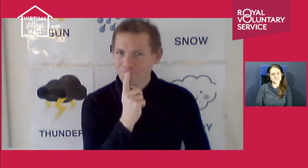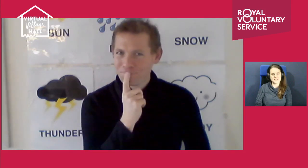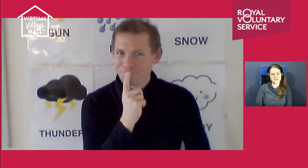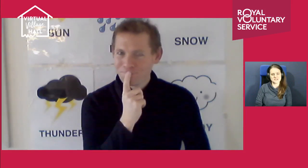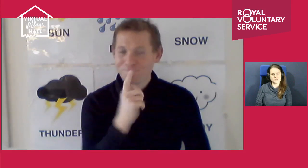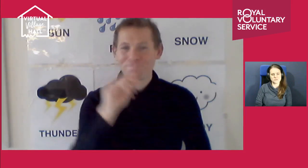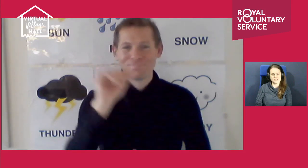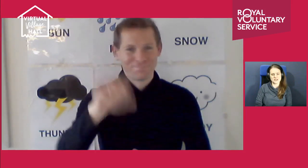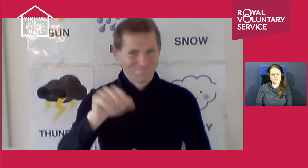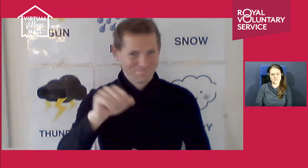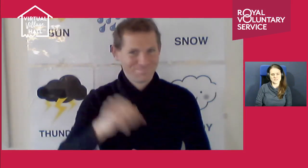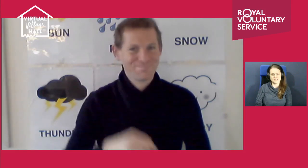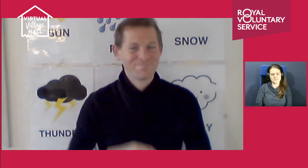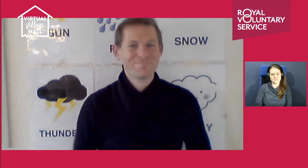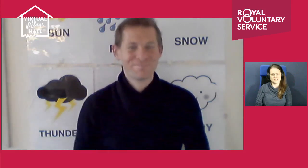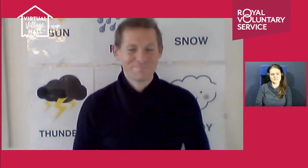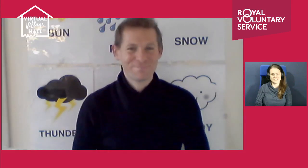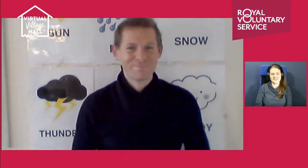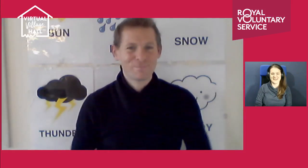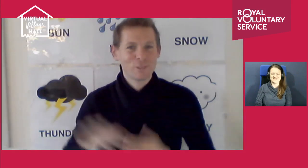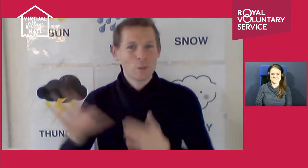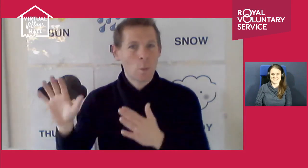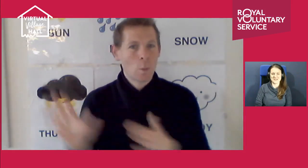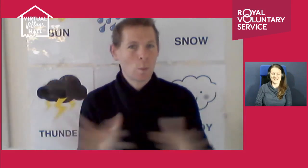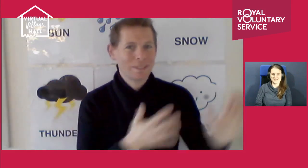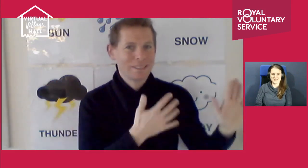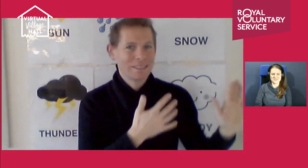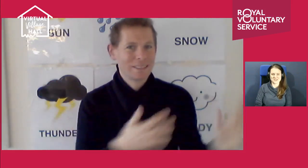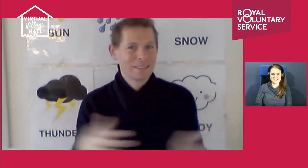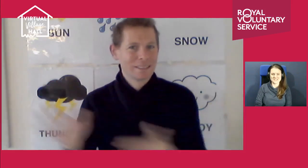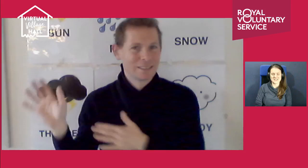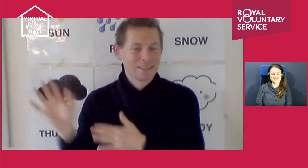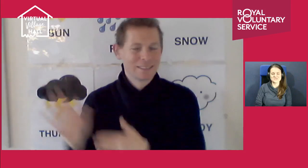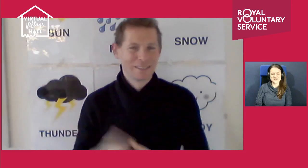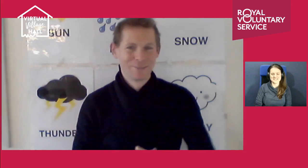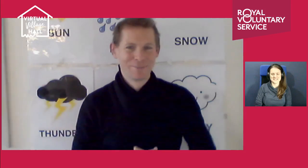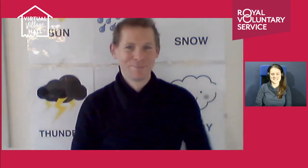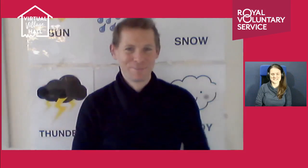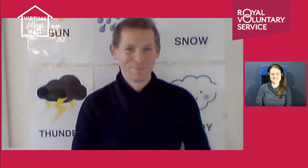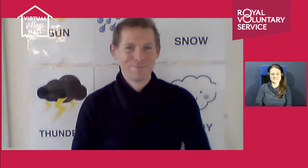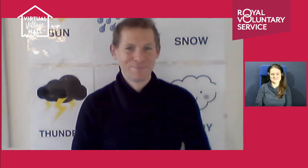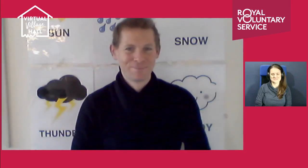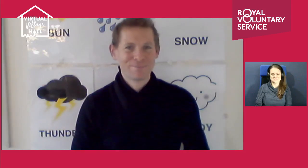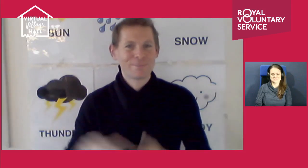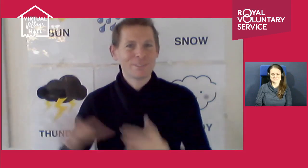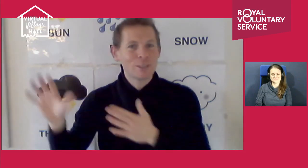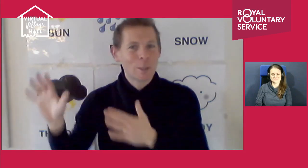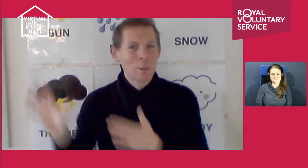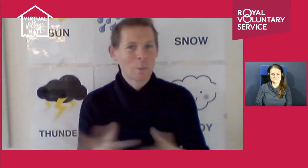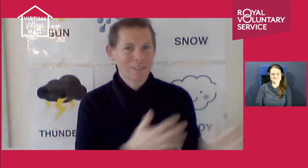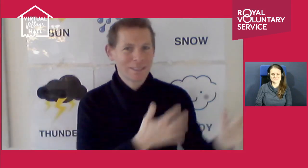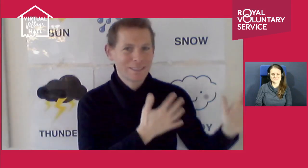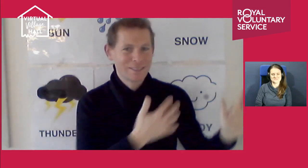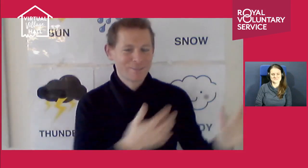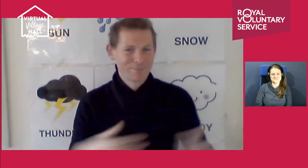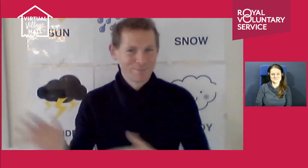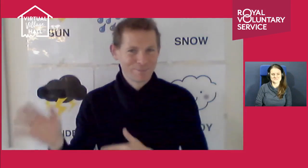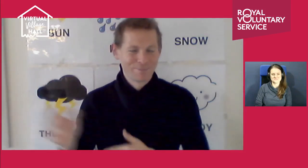Number 6, what about that one? Yeah, a lot of you got it right. It was windy.